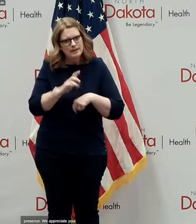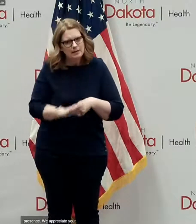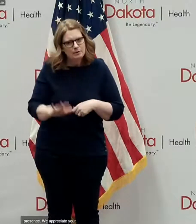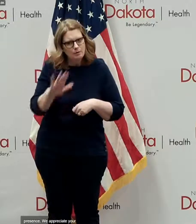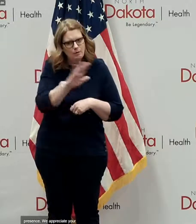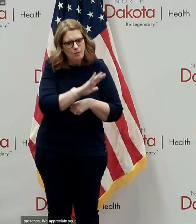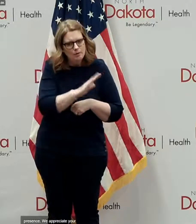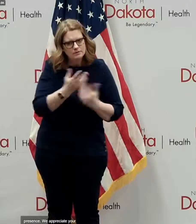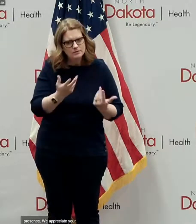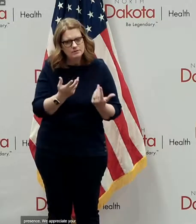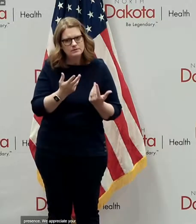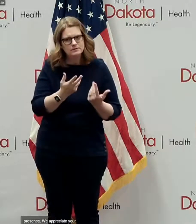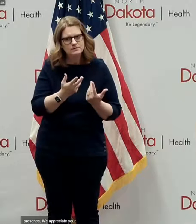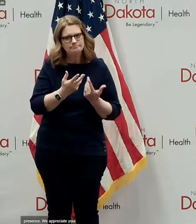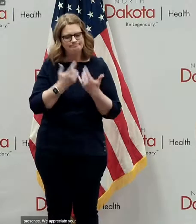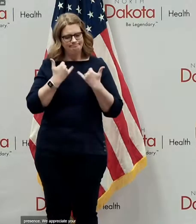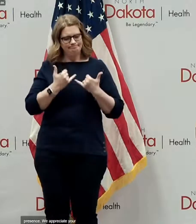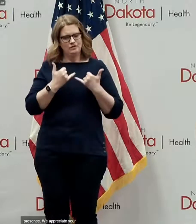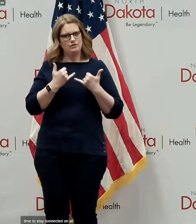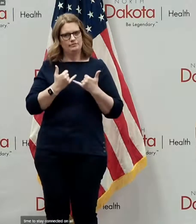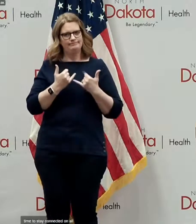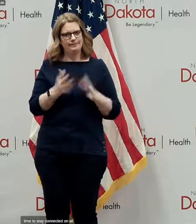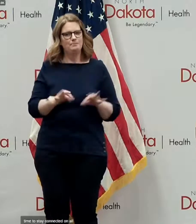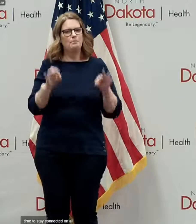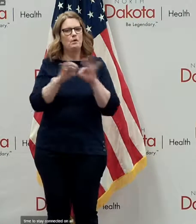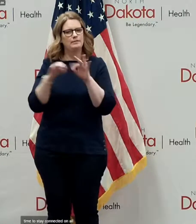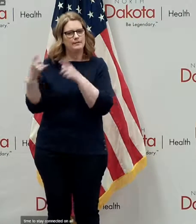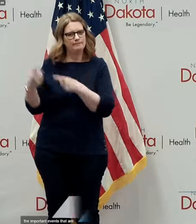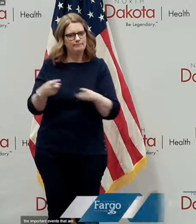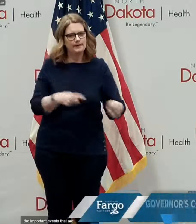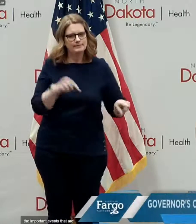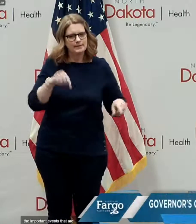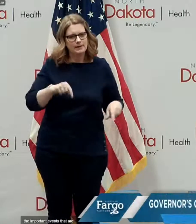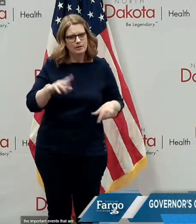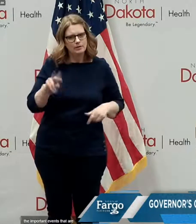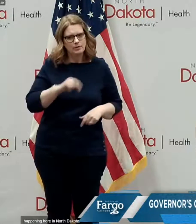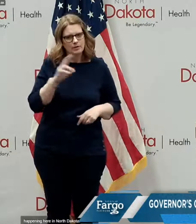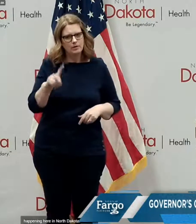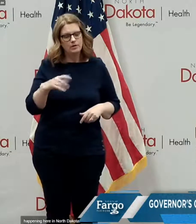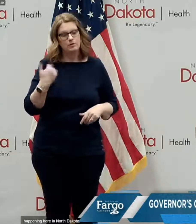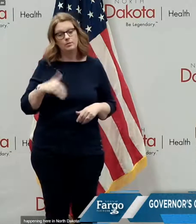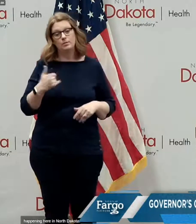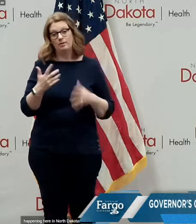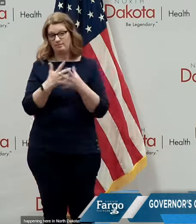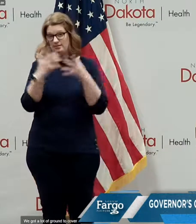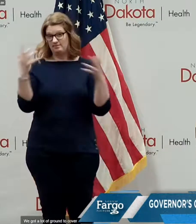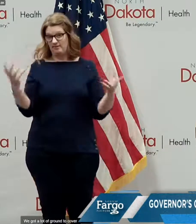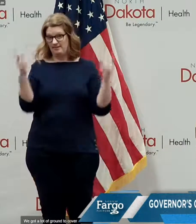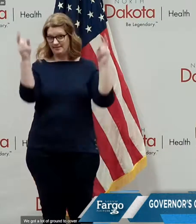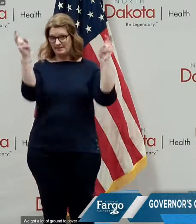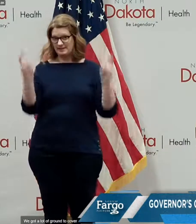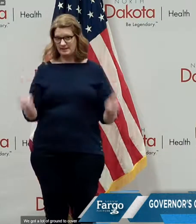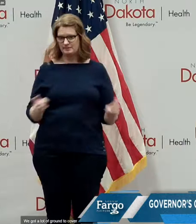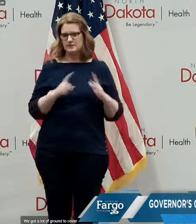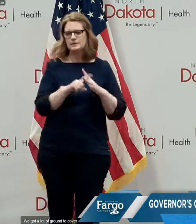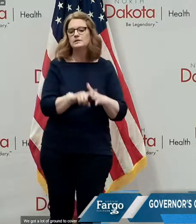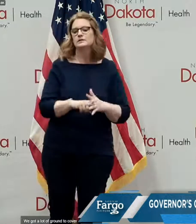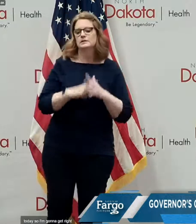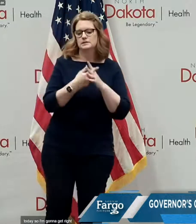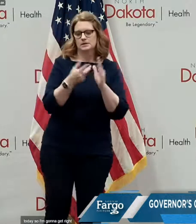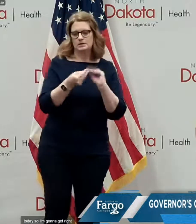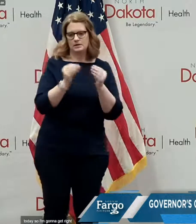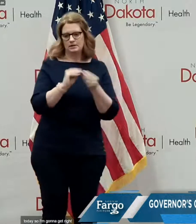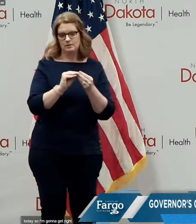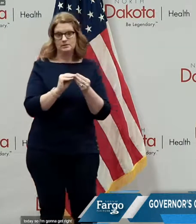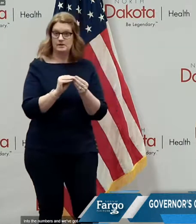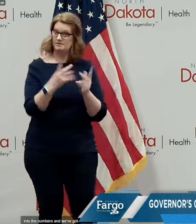connected on all the important events that are happening here in North Dakota. We've got a lot of ground to cover today, so I'm going to get right into the numbers, and we've got a lot